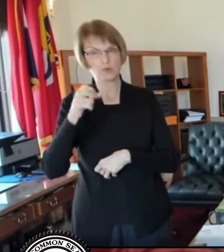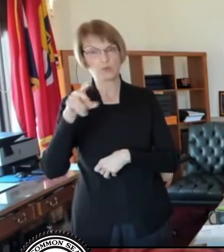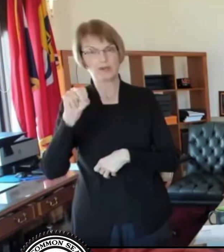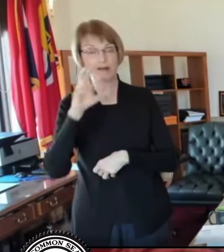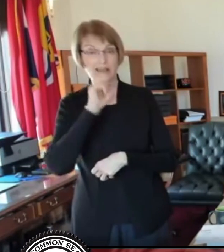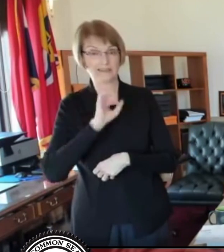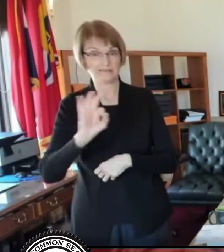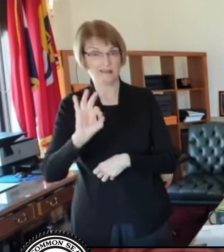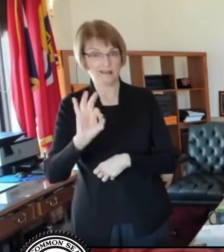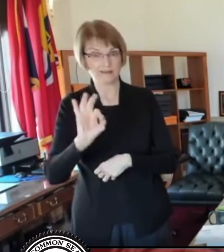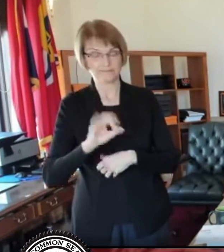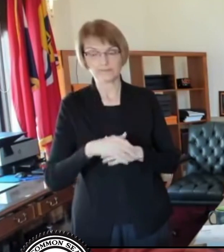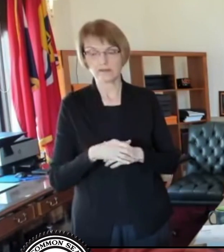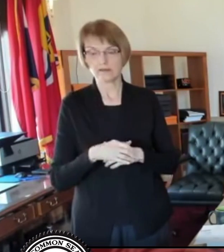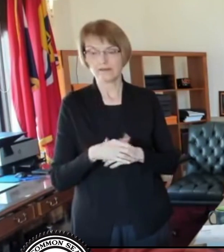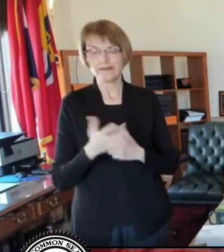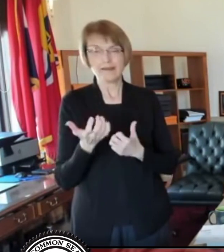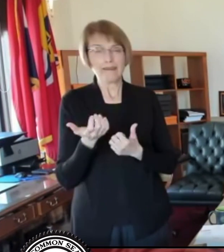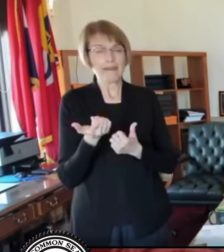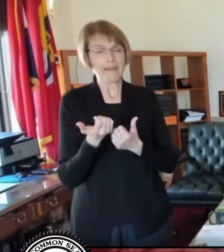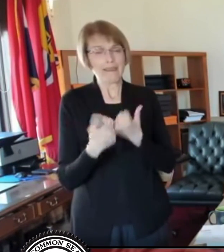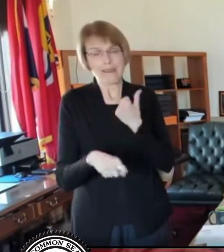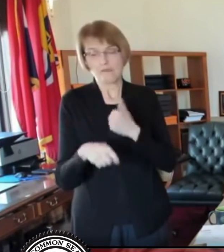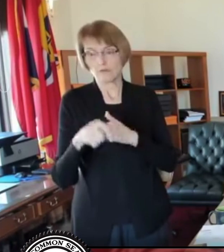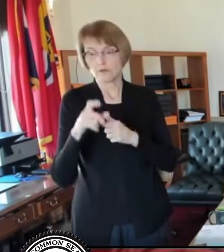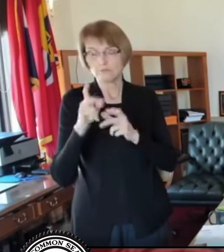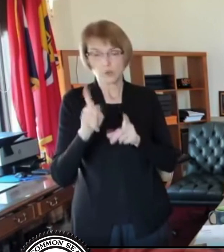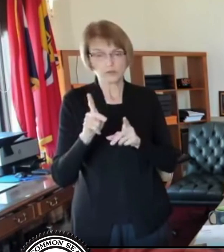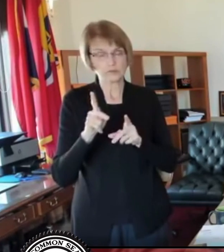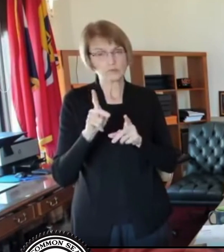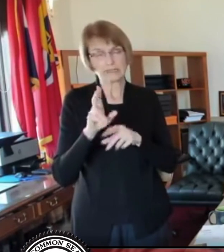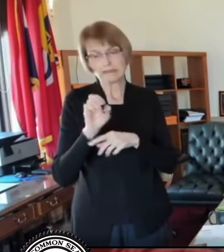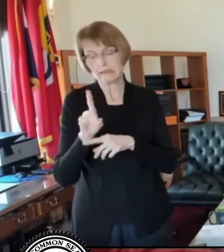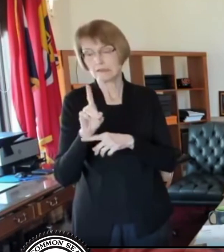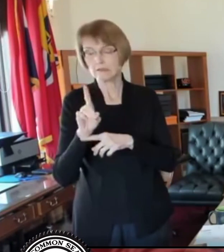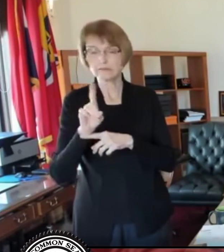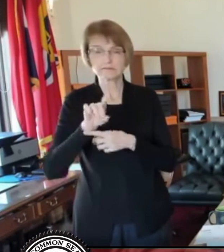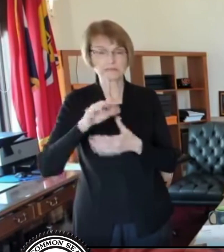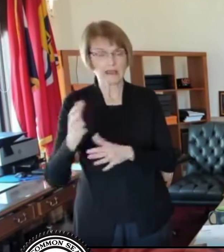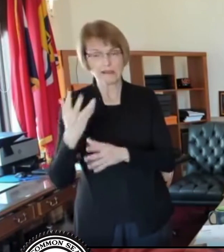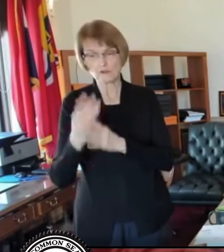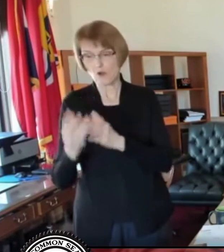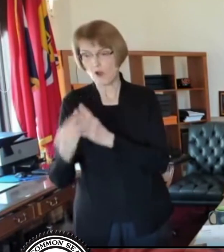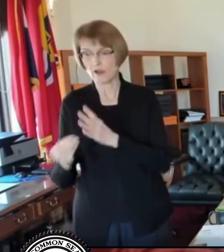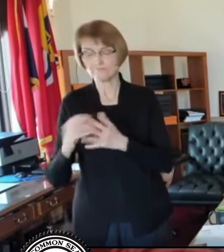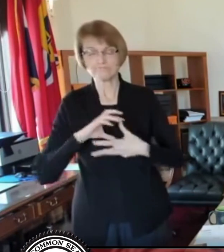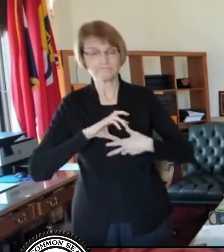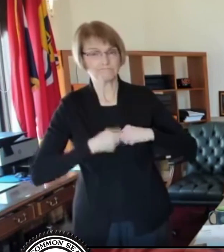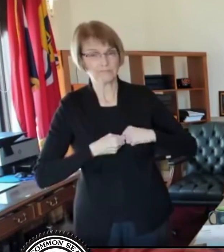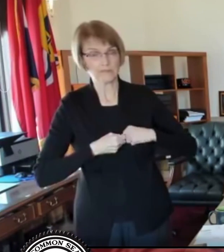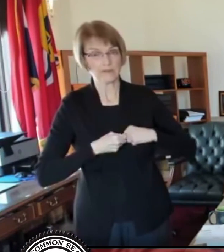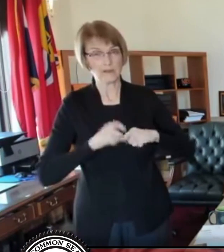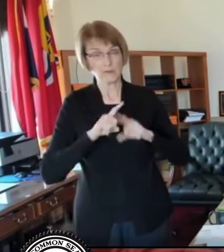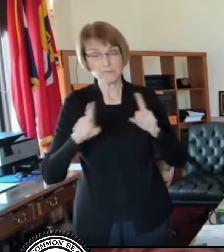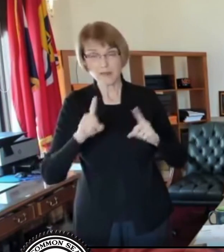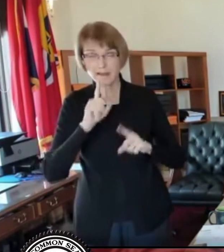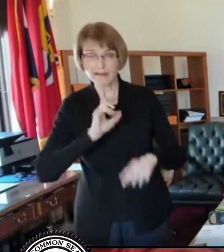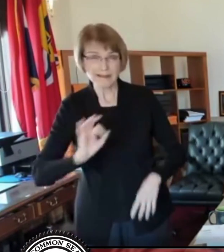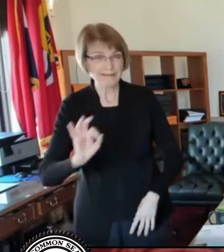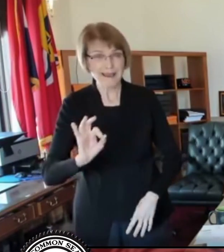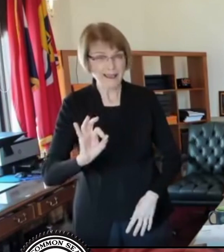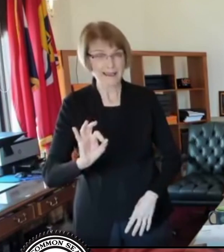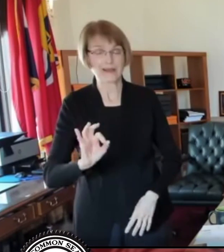know, every death, every homicide is heart-wrenching, but a little 9-year-old child,